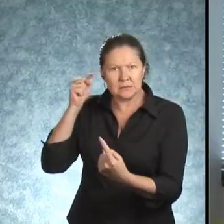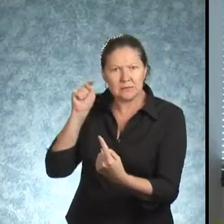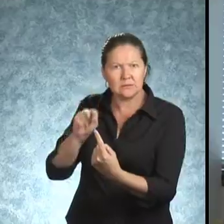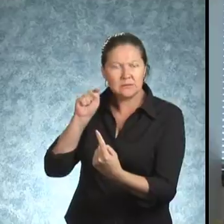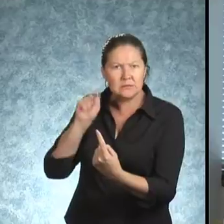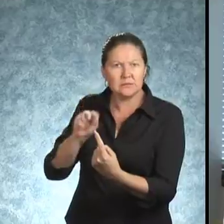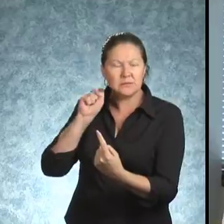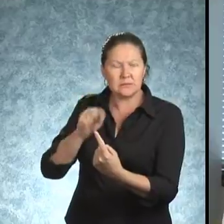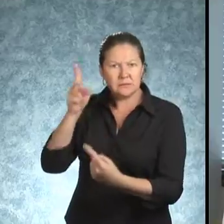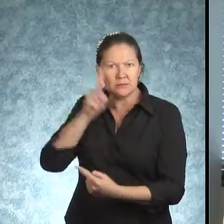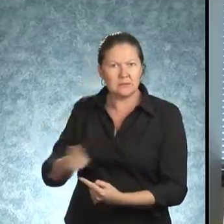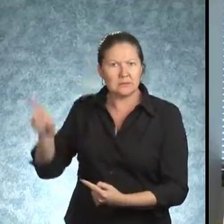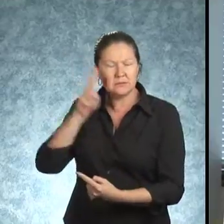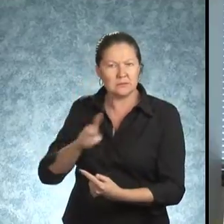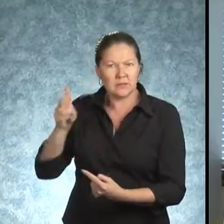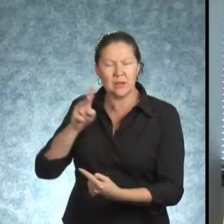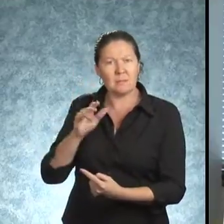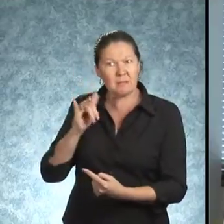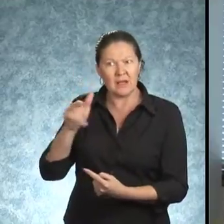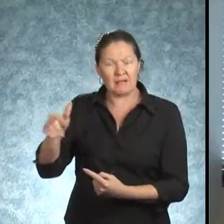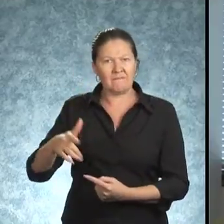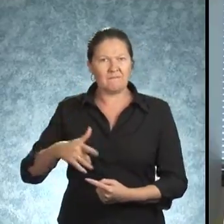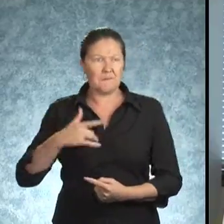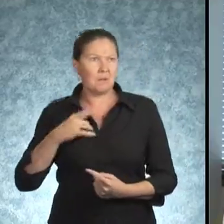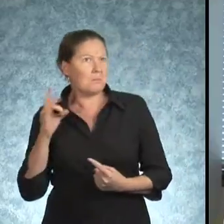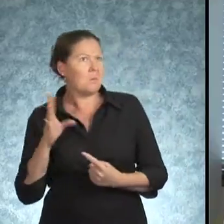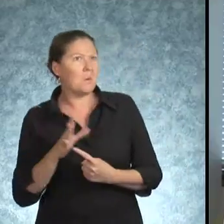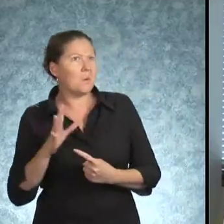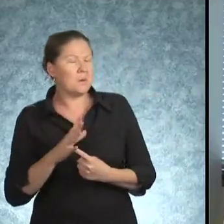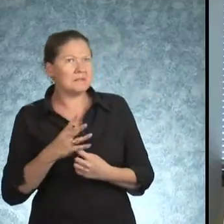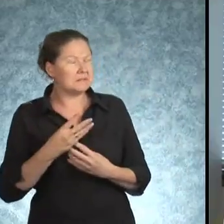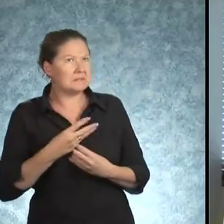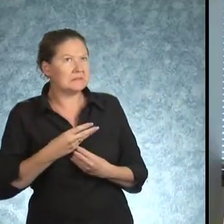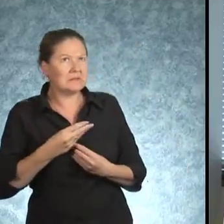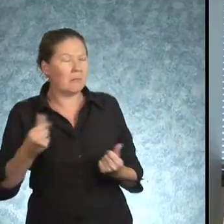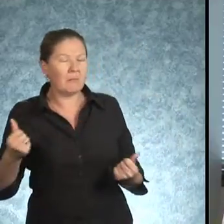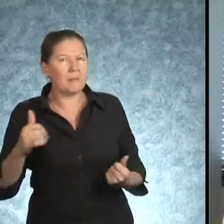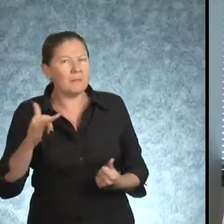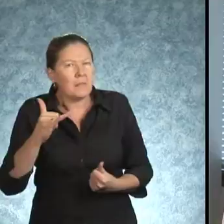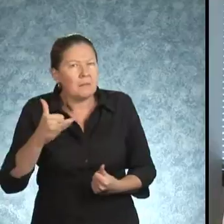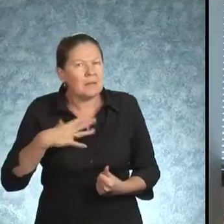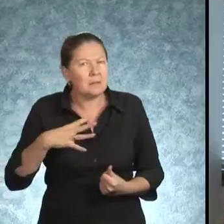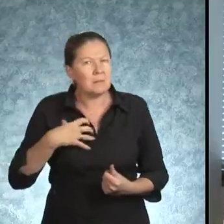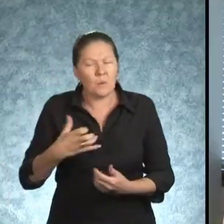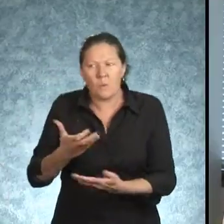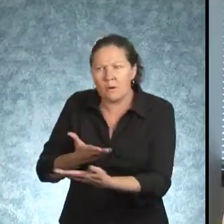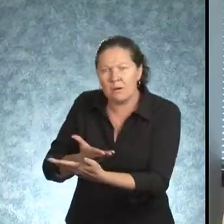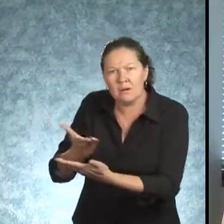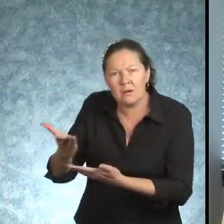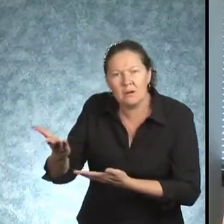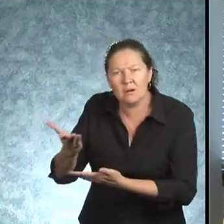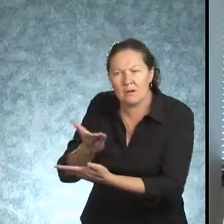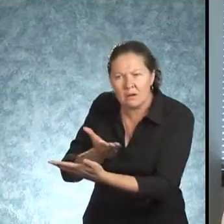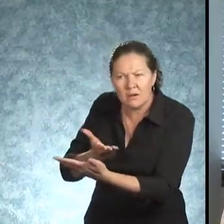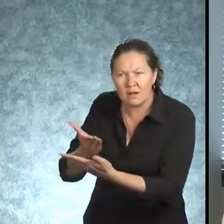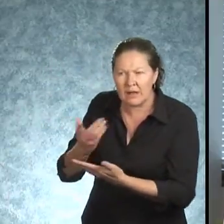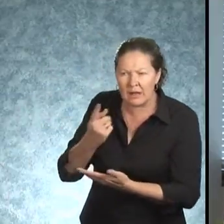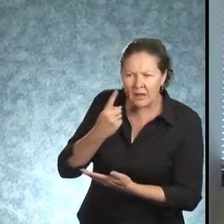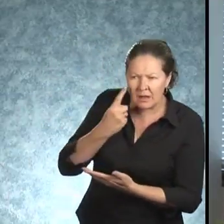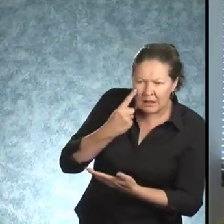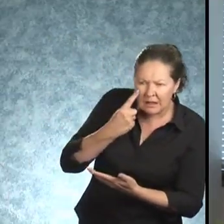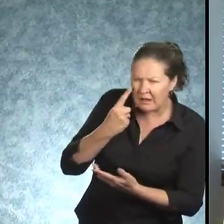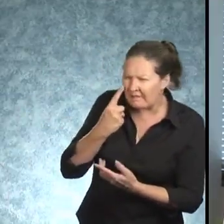to it. Obviously that's something that's important to them, and it may be that a little bit more discussion around it is what's needed to try